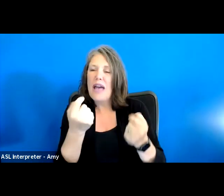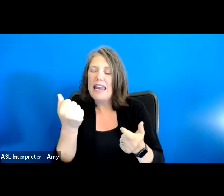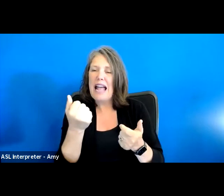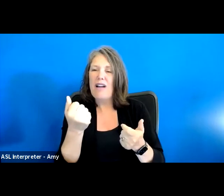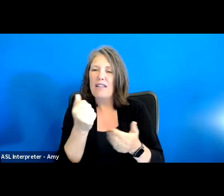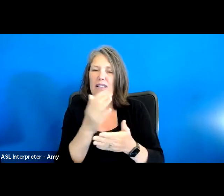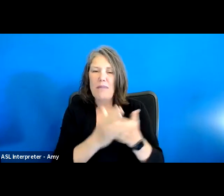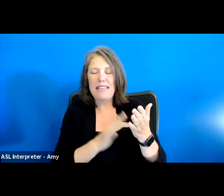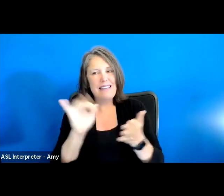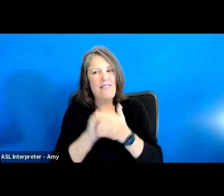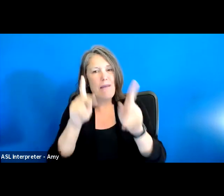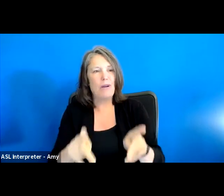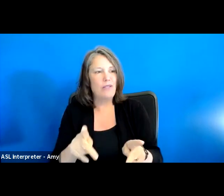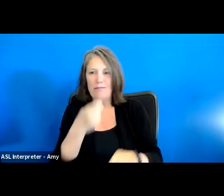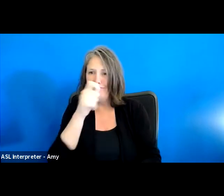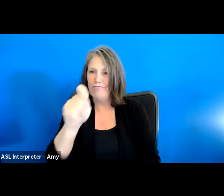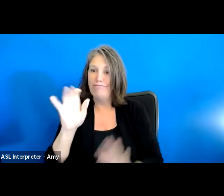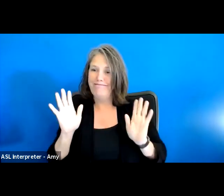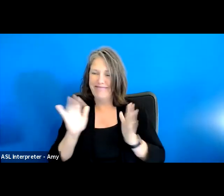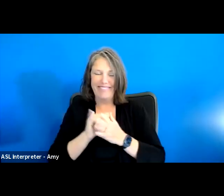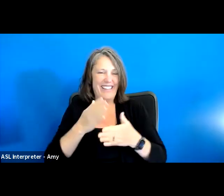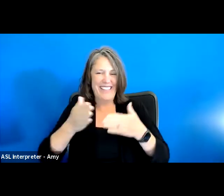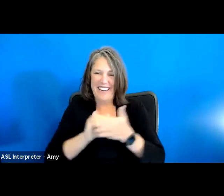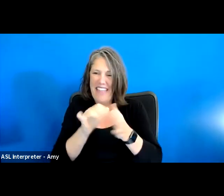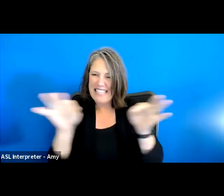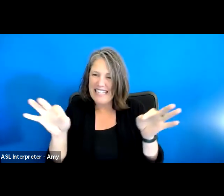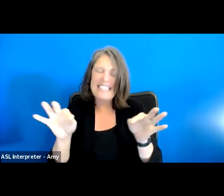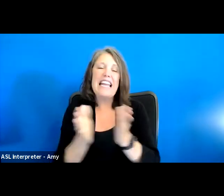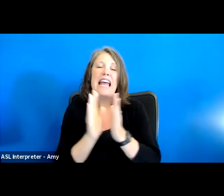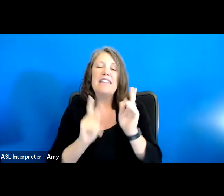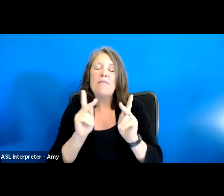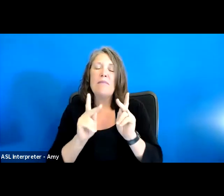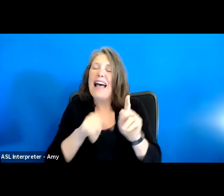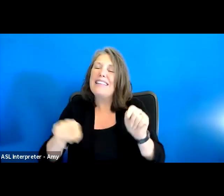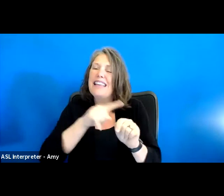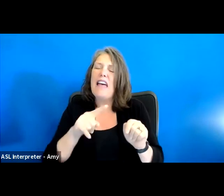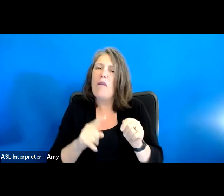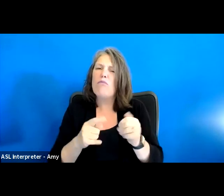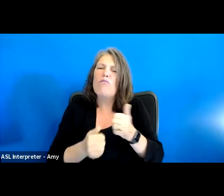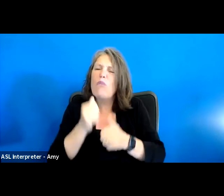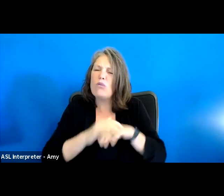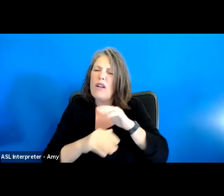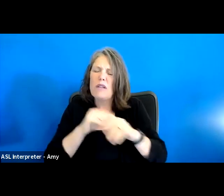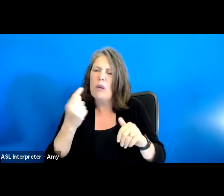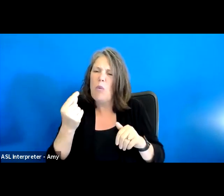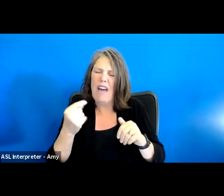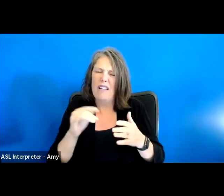Yeah, I think that's the end of that sentence too. And ask them what they're most comfortable with, how they're most